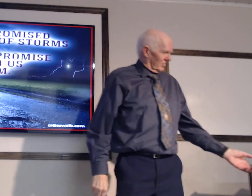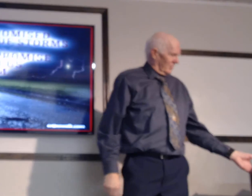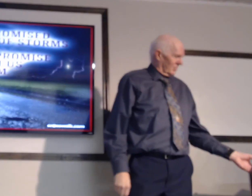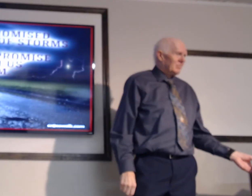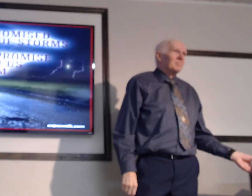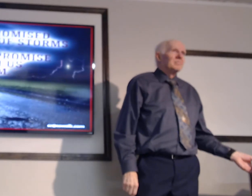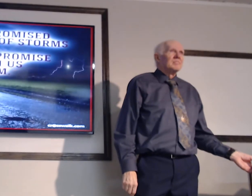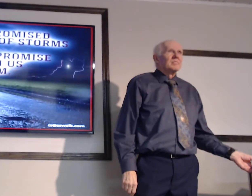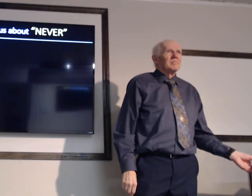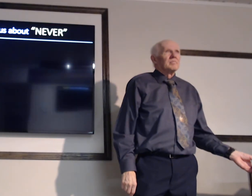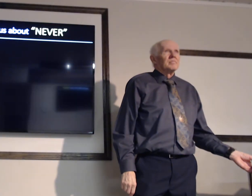us.